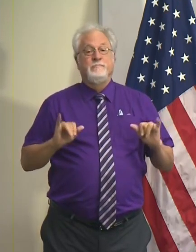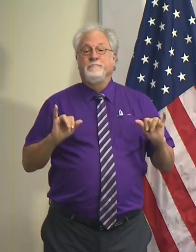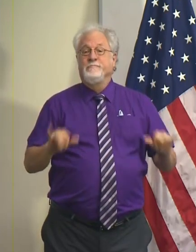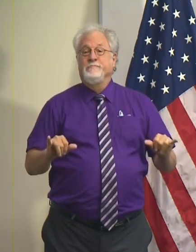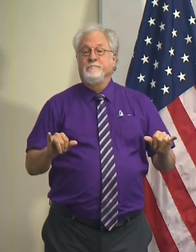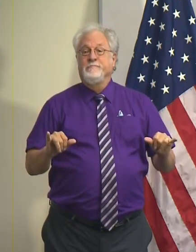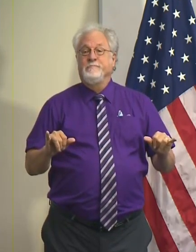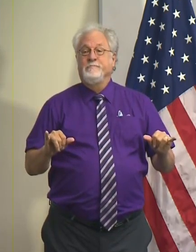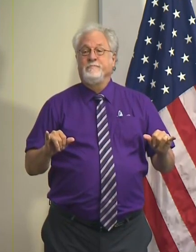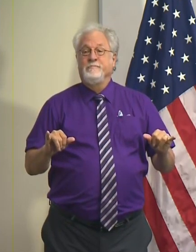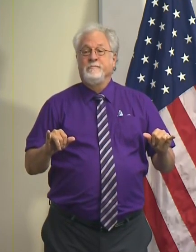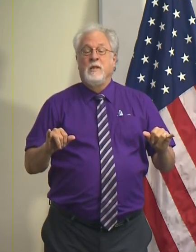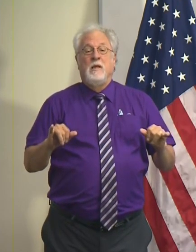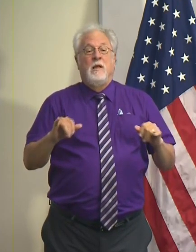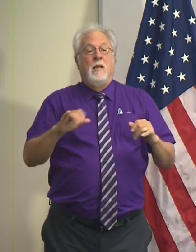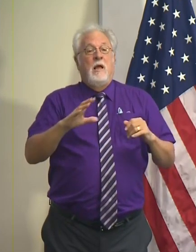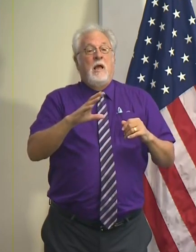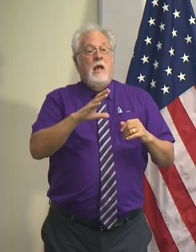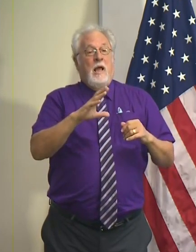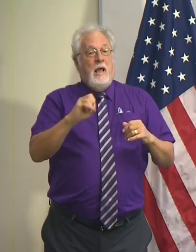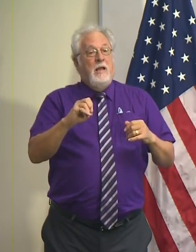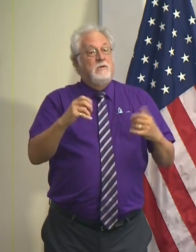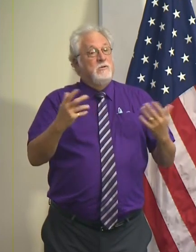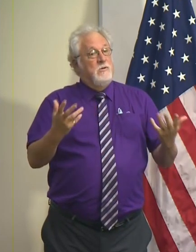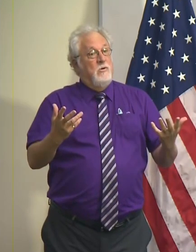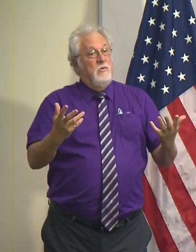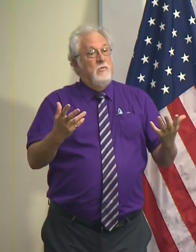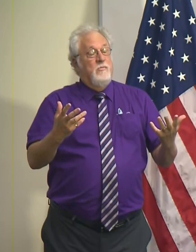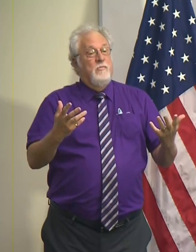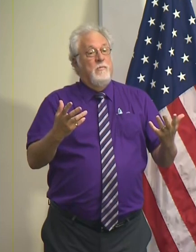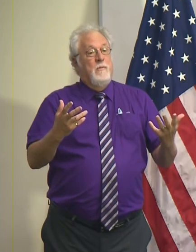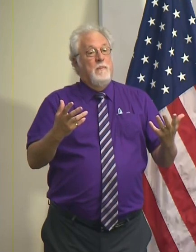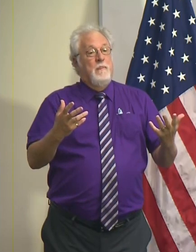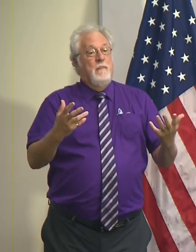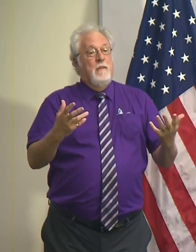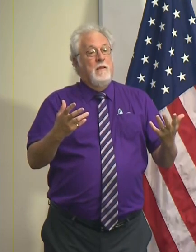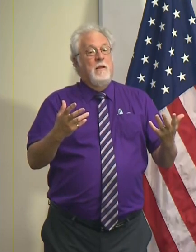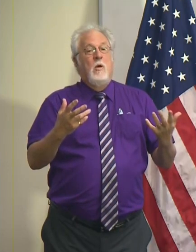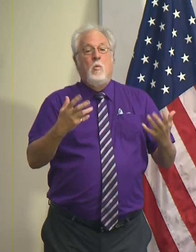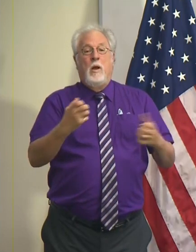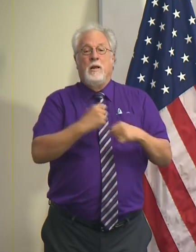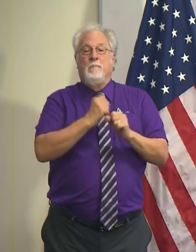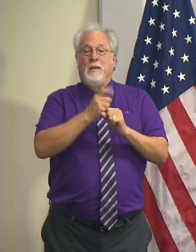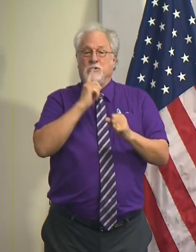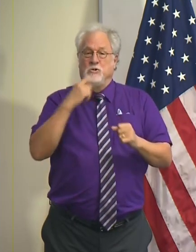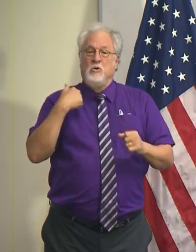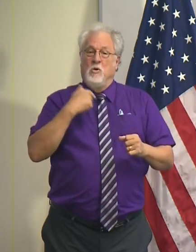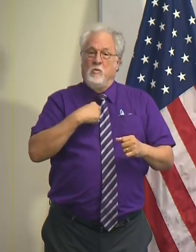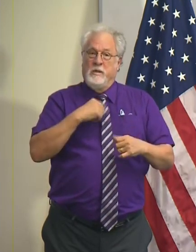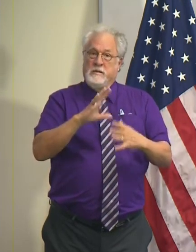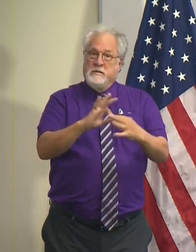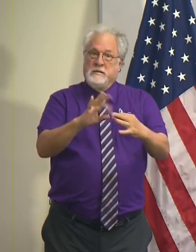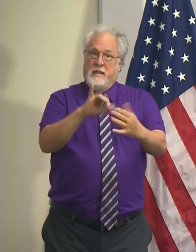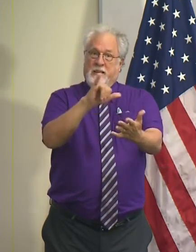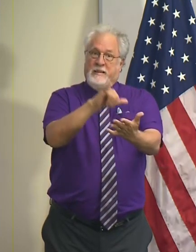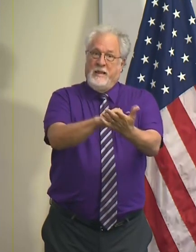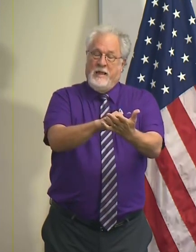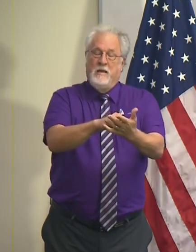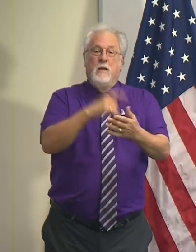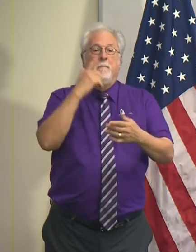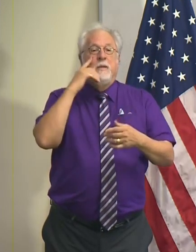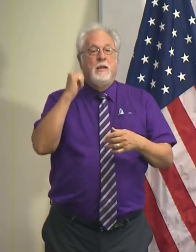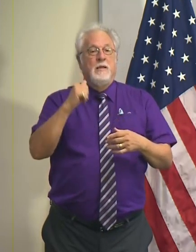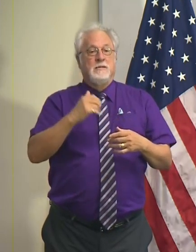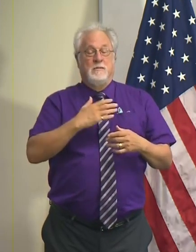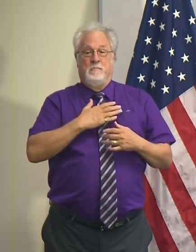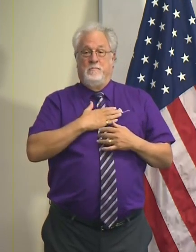remains in place, and so we really want to make sure that we're messaging that because